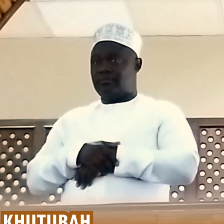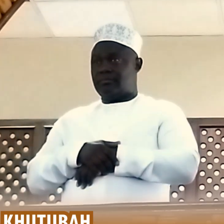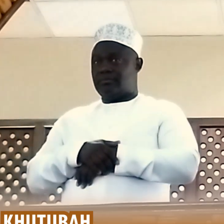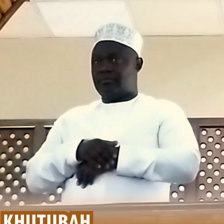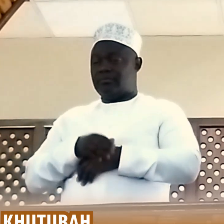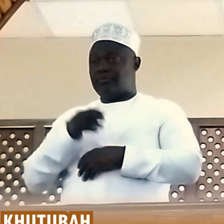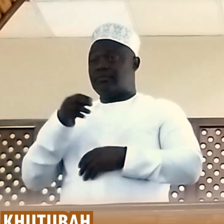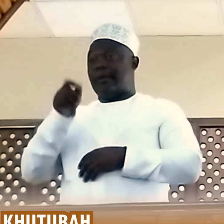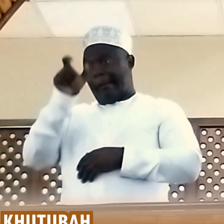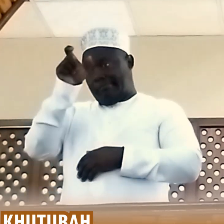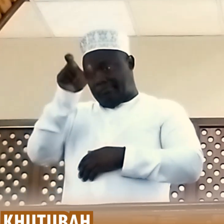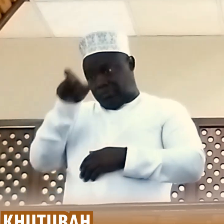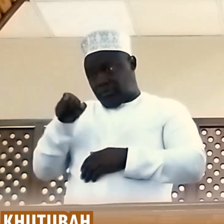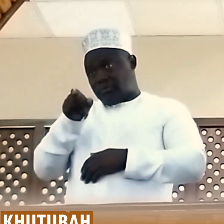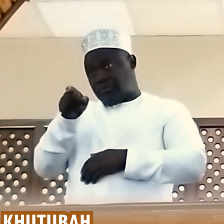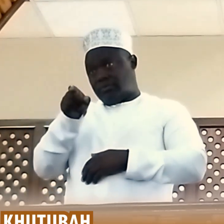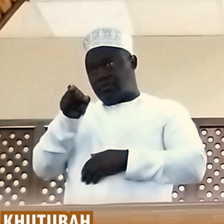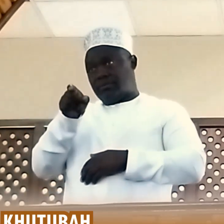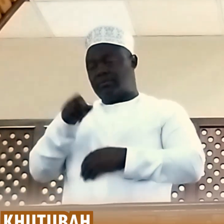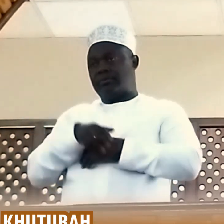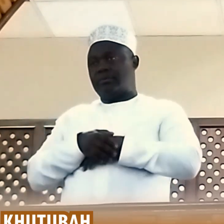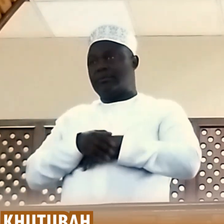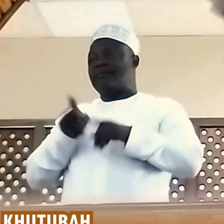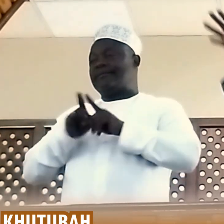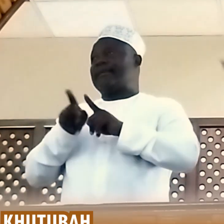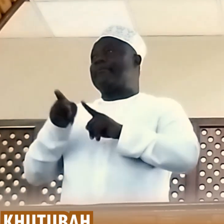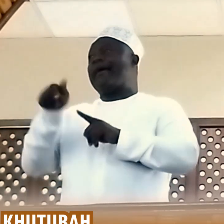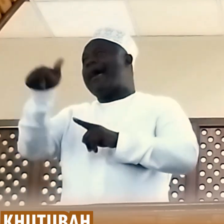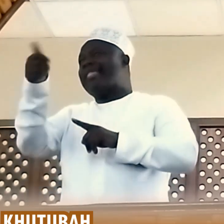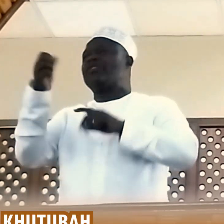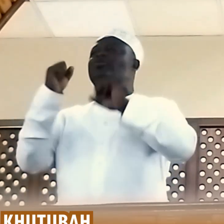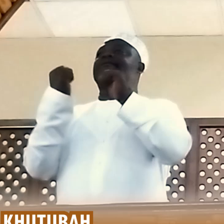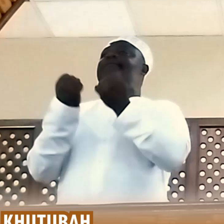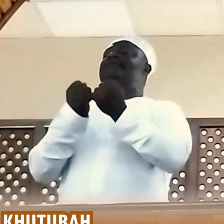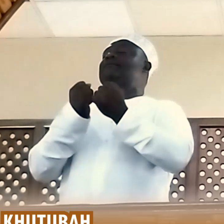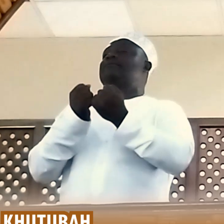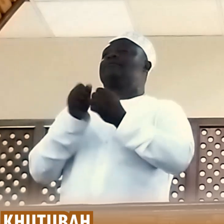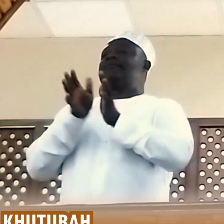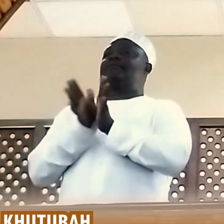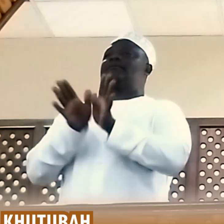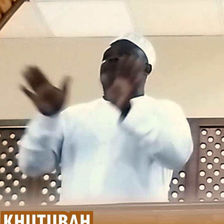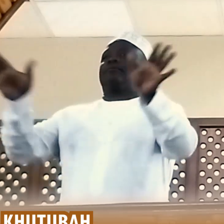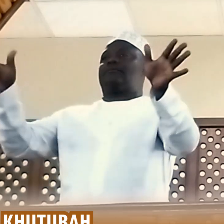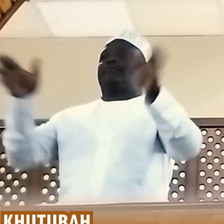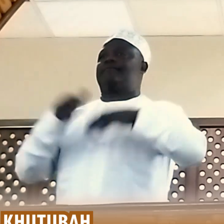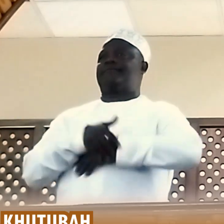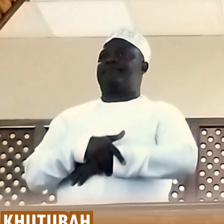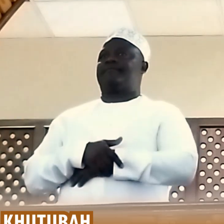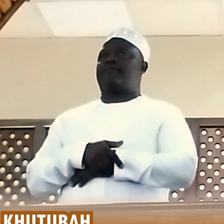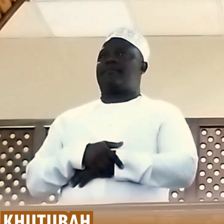ku muntu ng'omuntu ne society okutwaliza awamu.